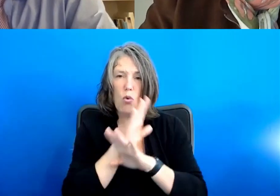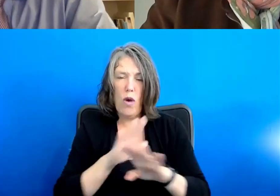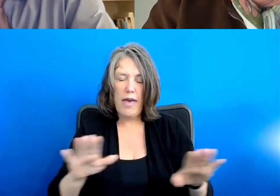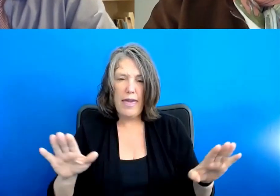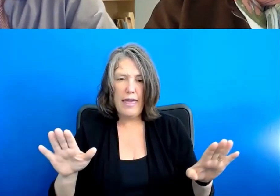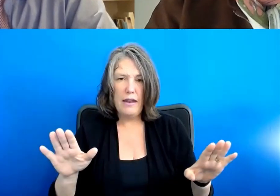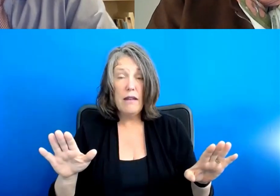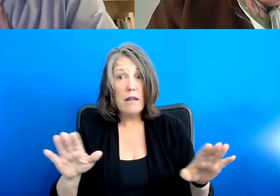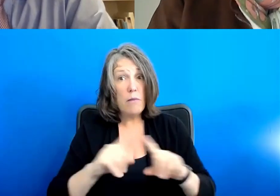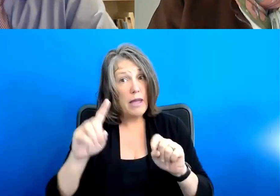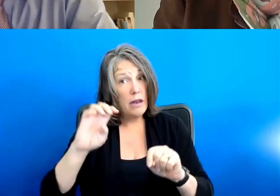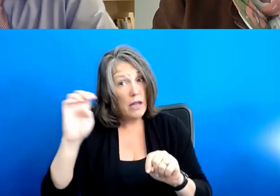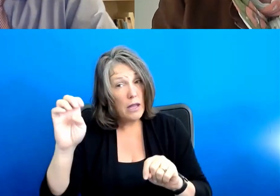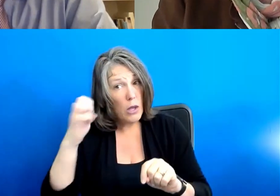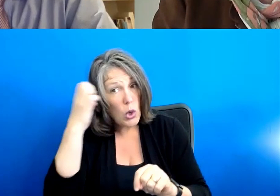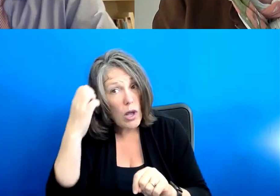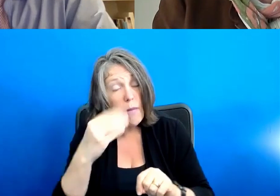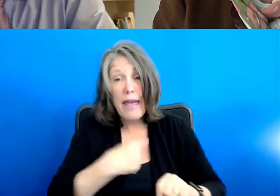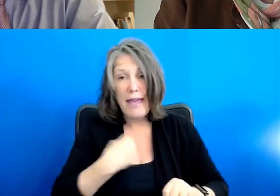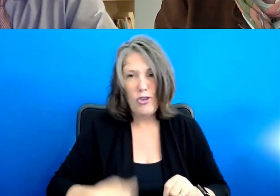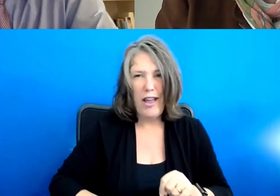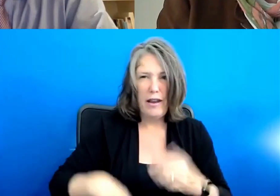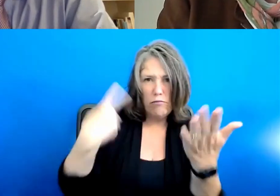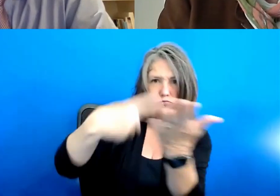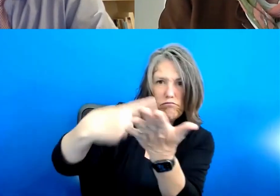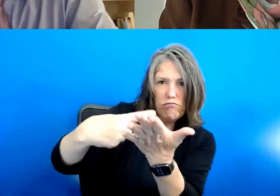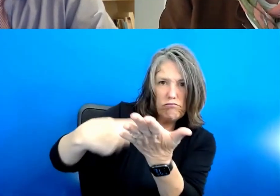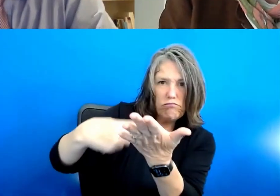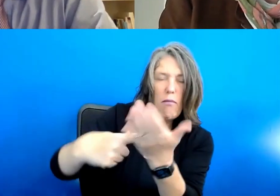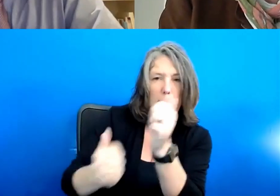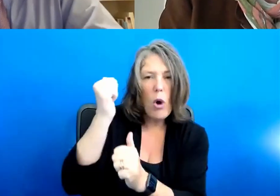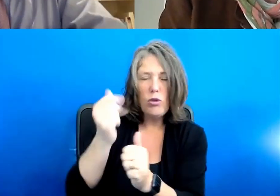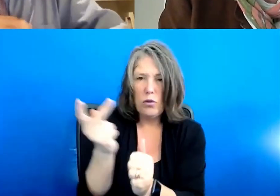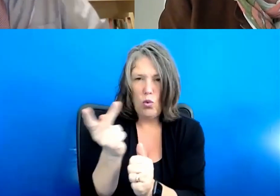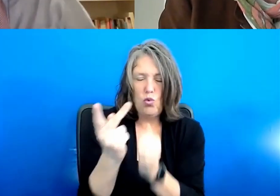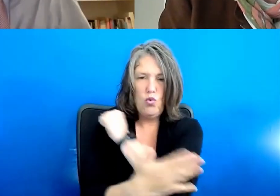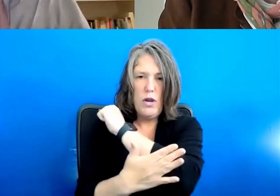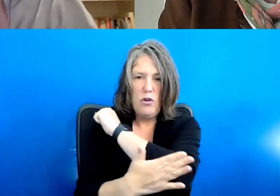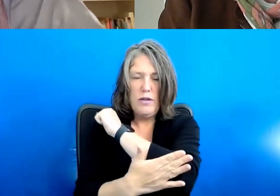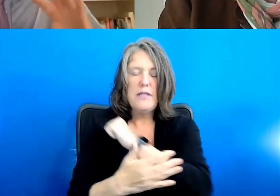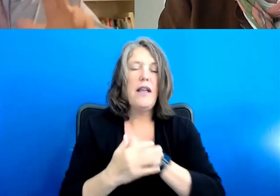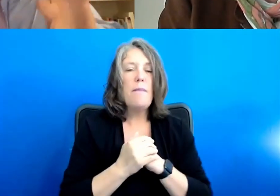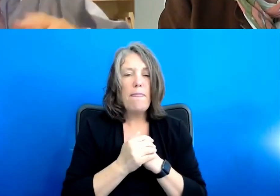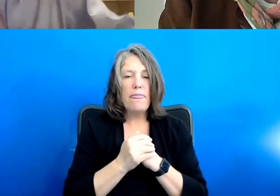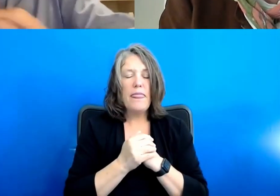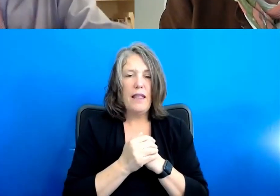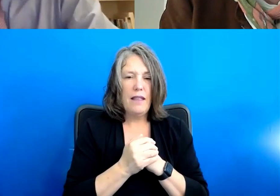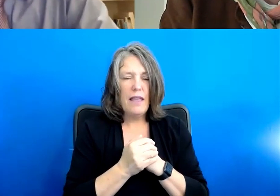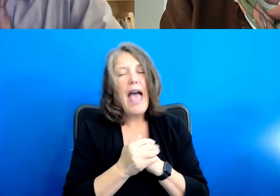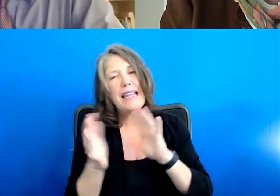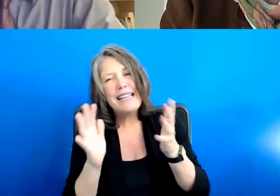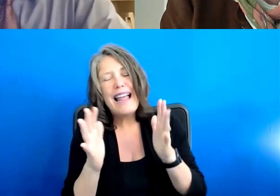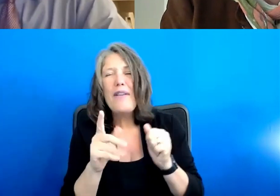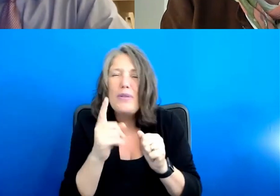and China. And largely quite positively, I must say. There were one or